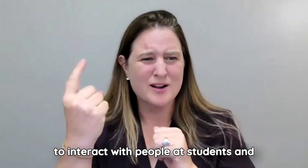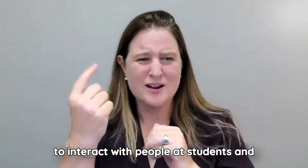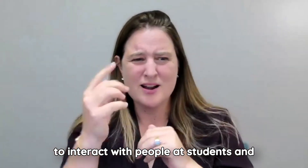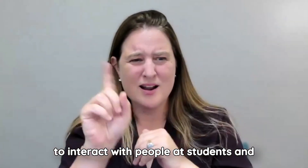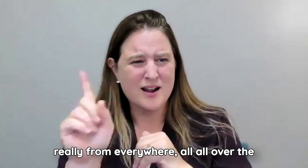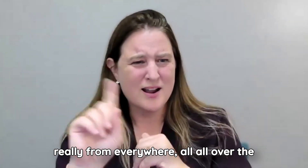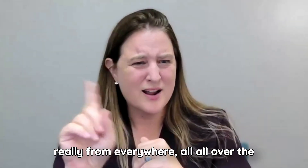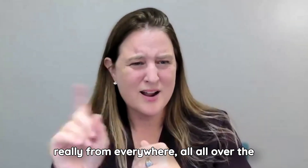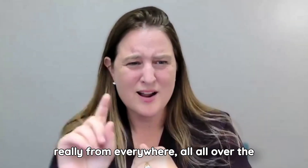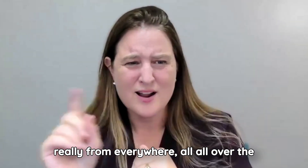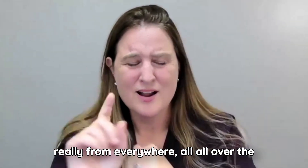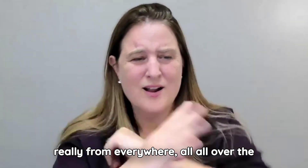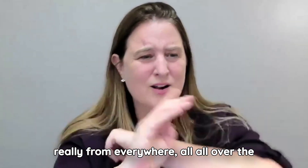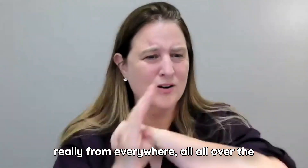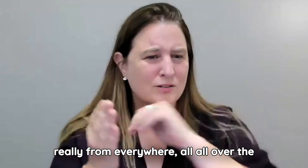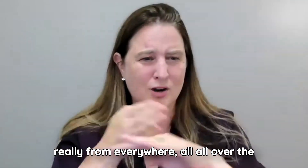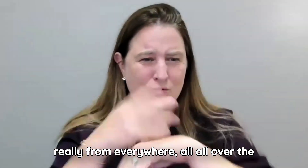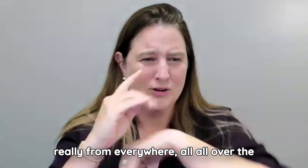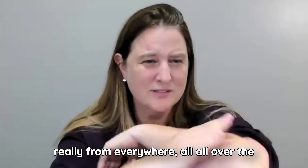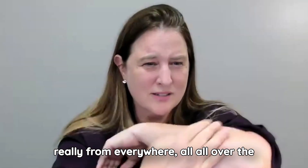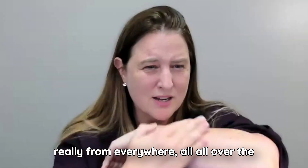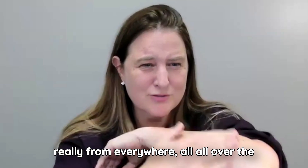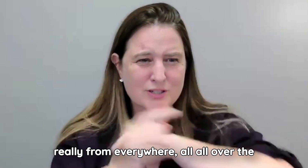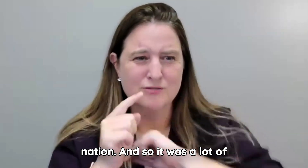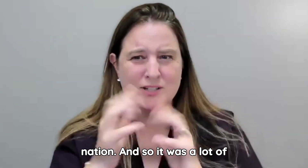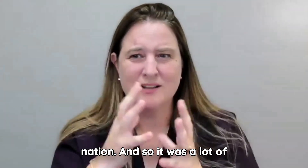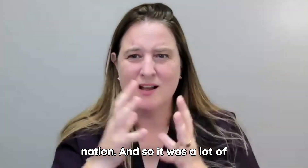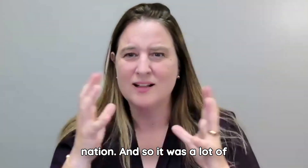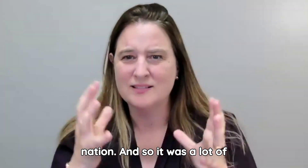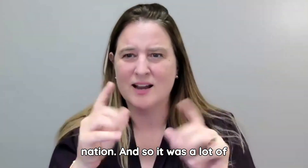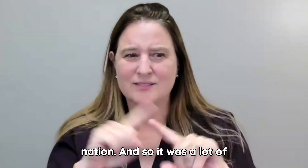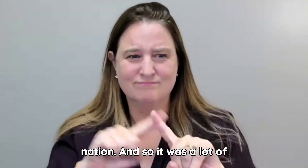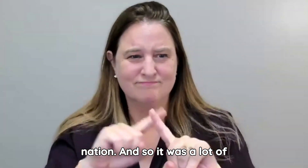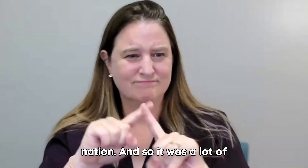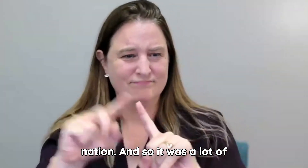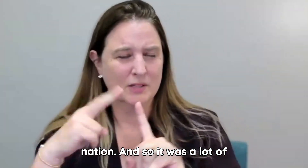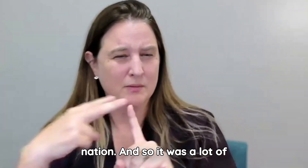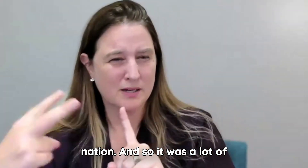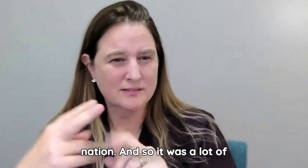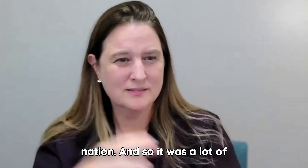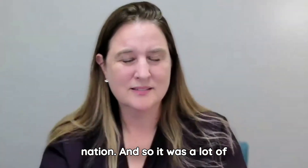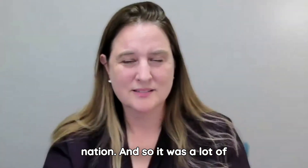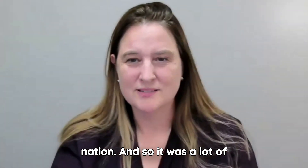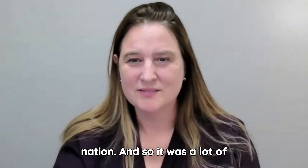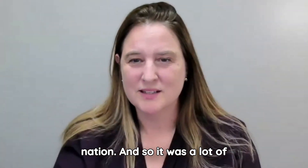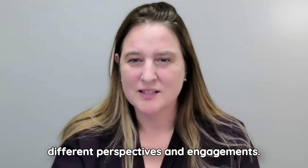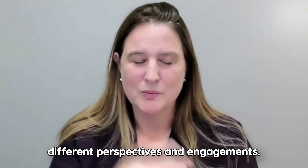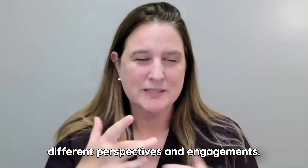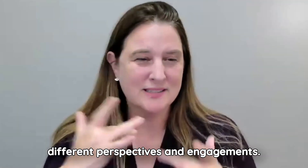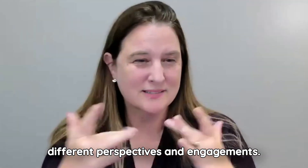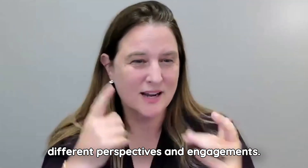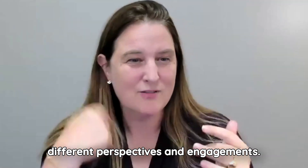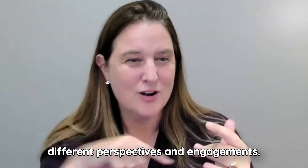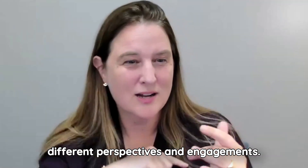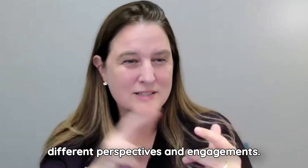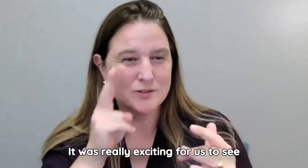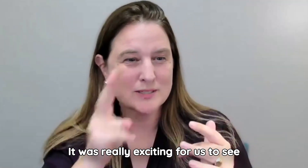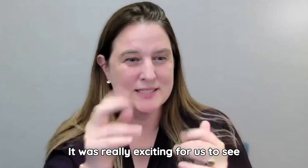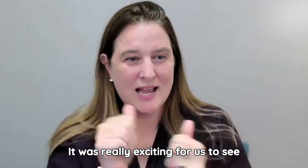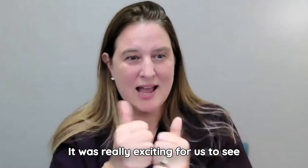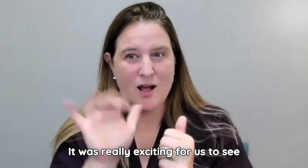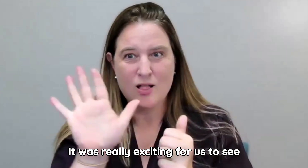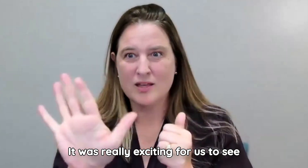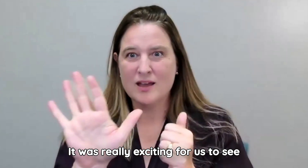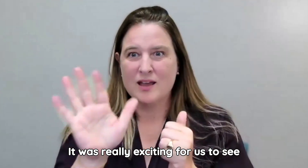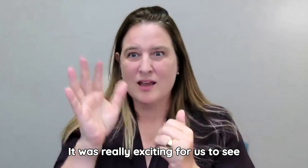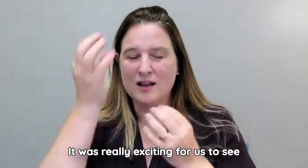students, and really from everywhere, all over the nation. And so It was a lot of different perspectives and